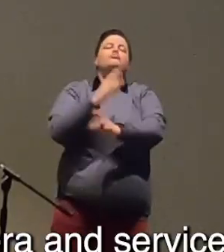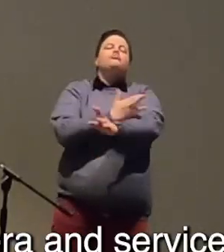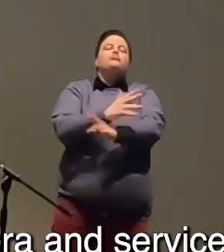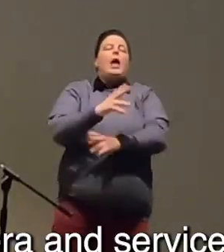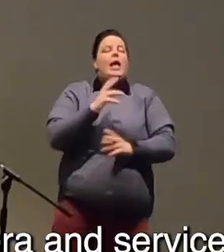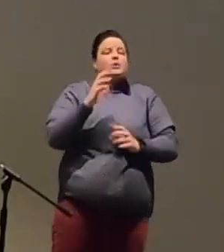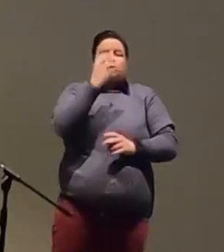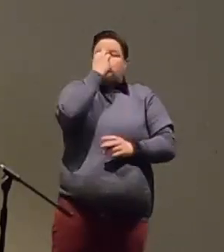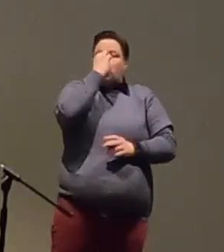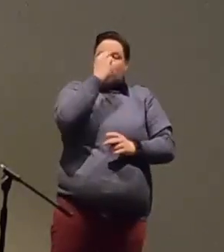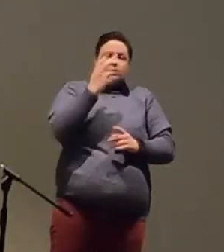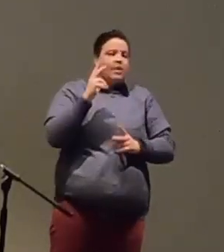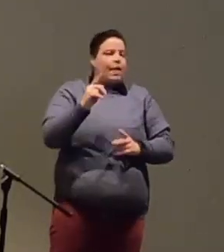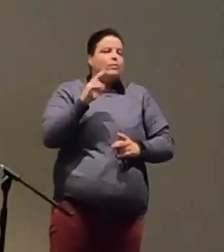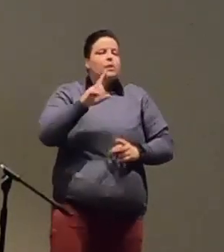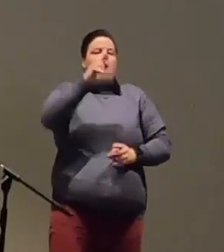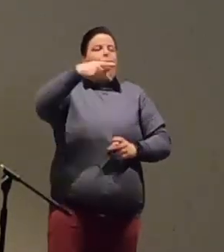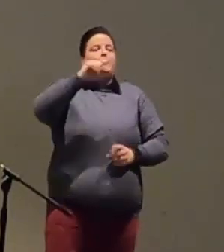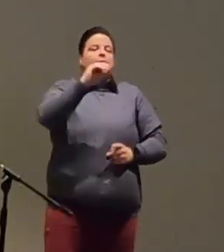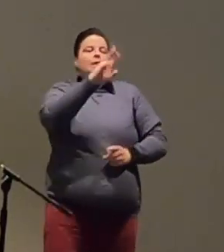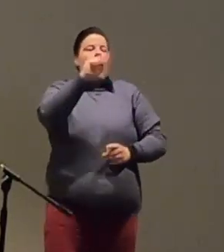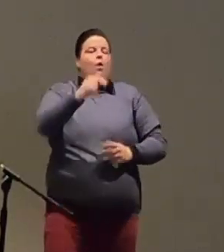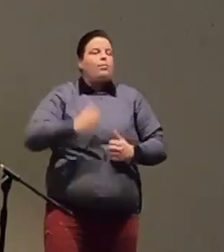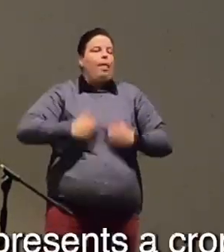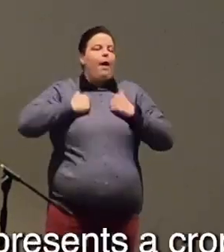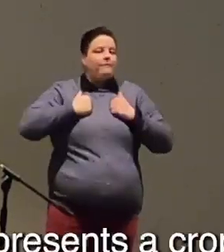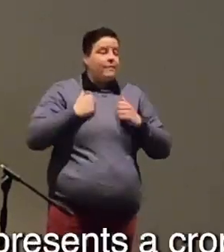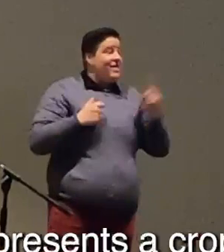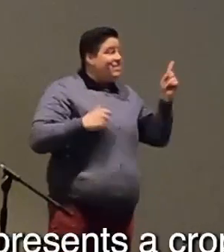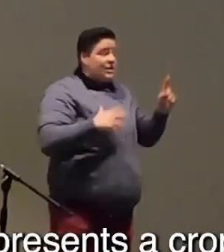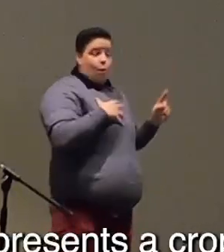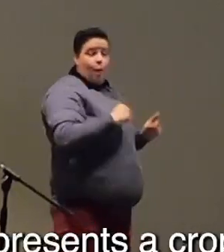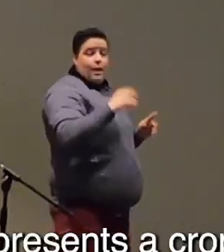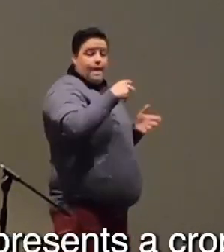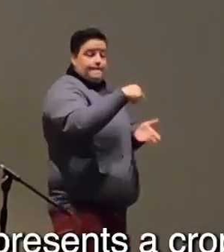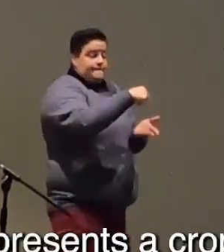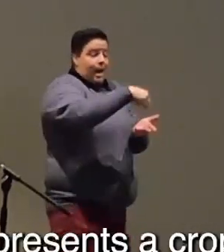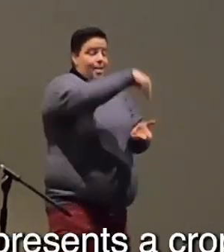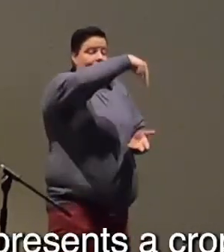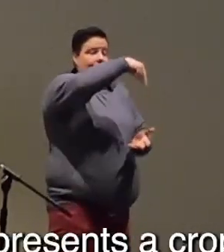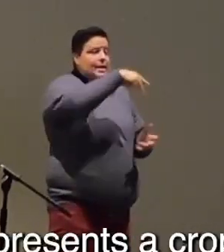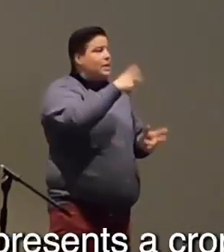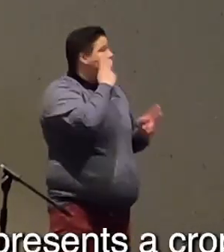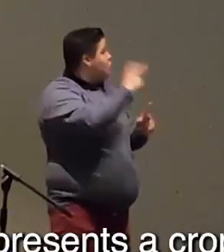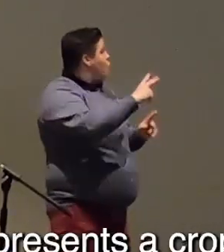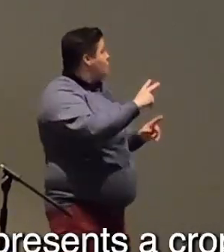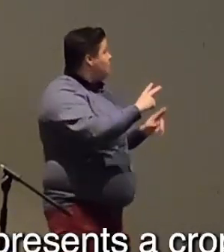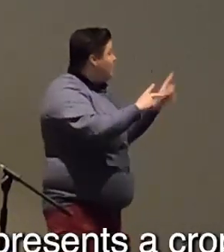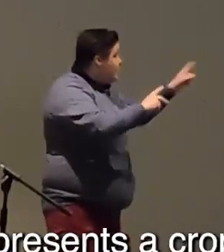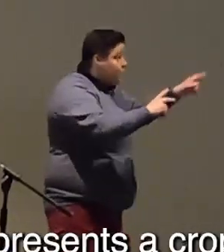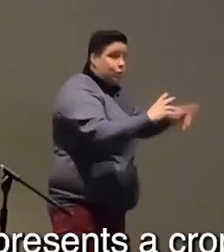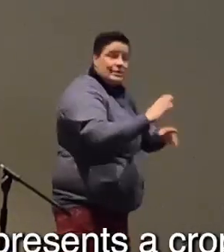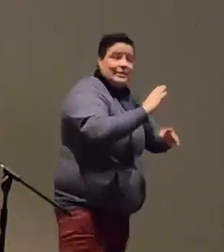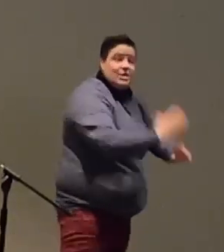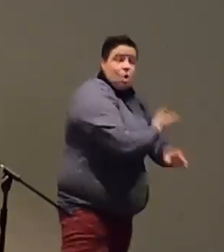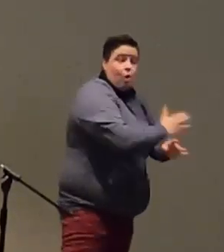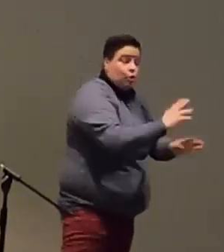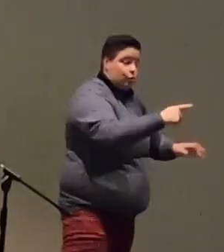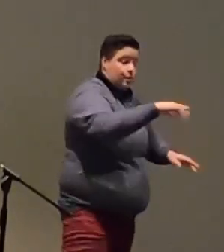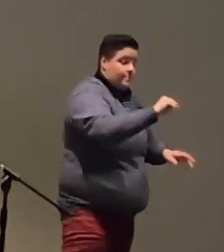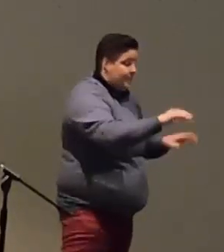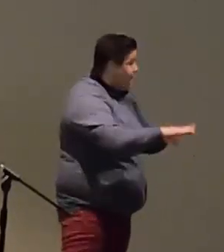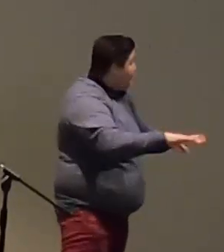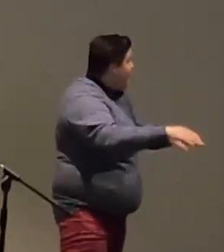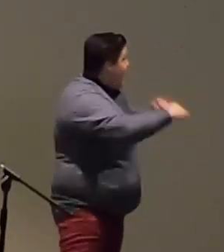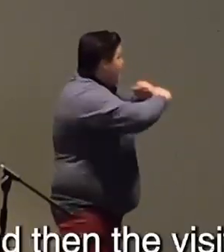life. In this painting, titled White Ballet, he presents a cropped view of the orchestra pit, here, the stage